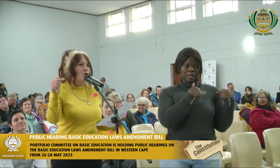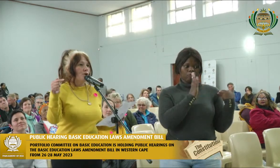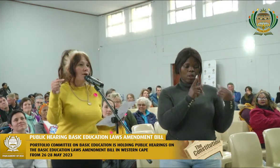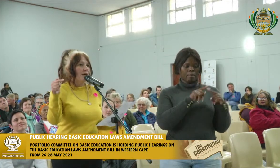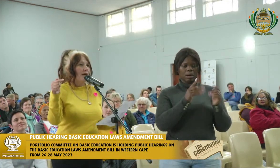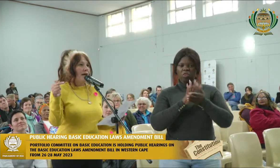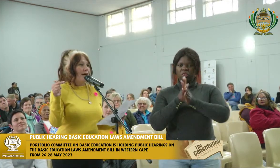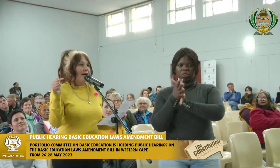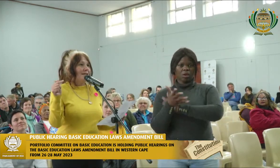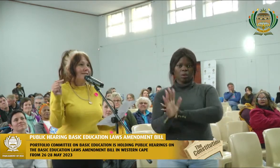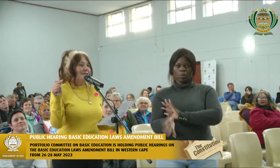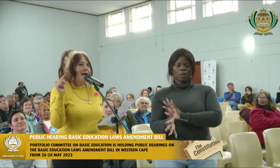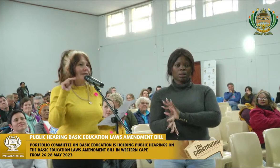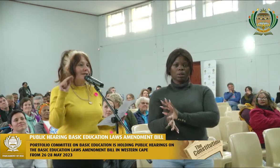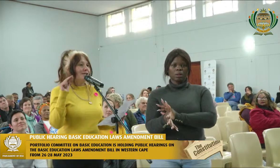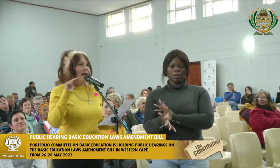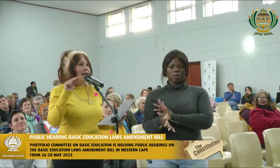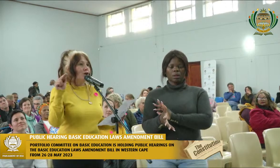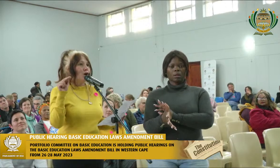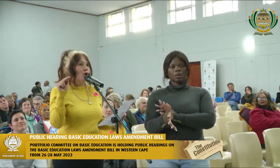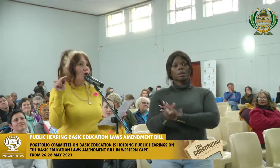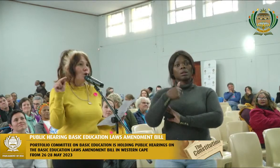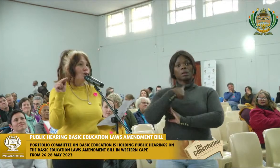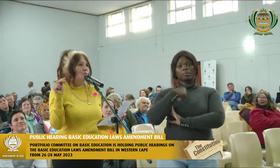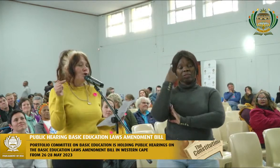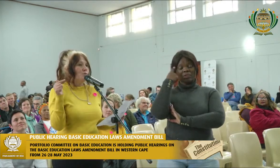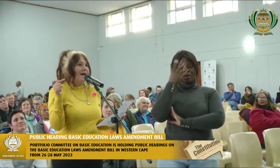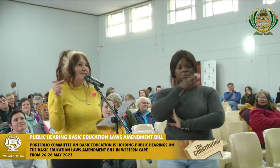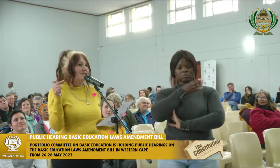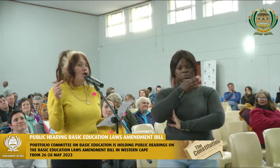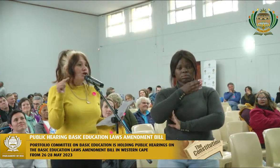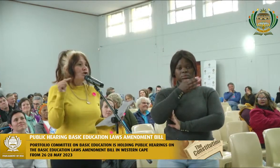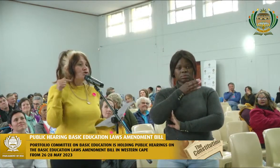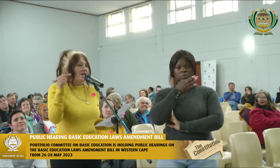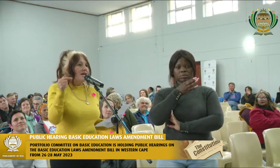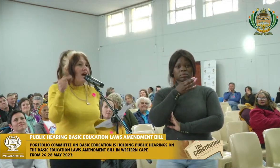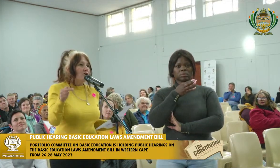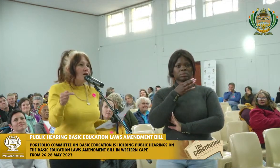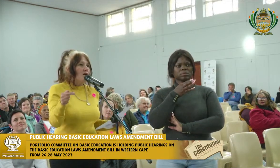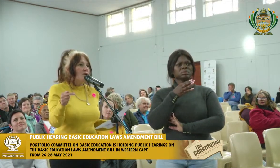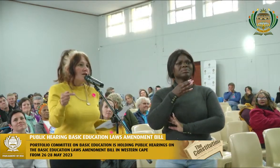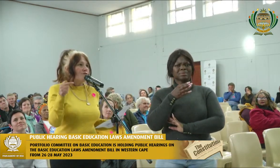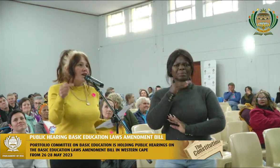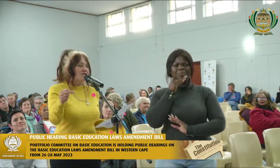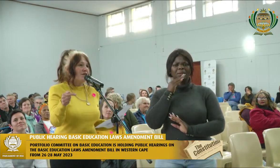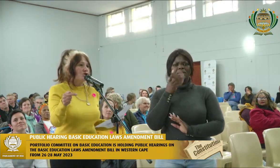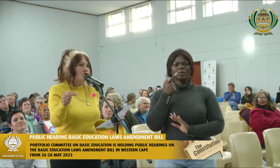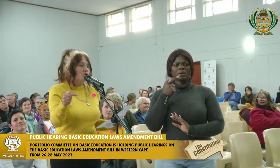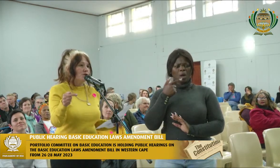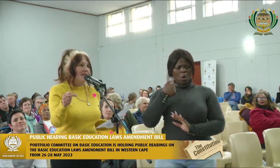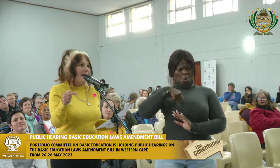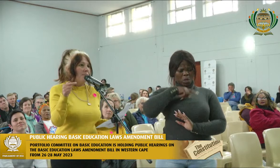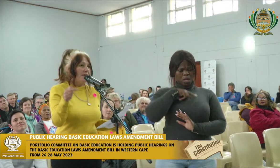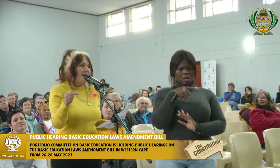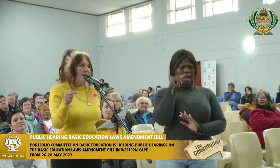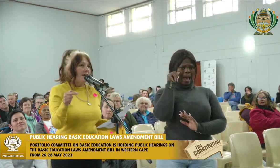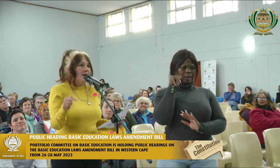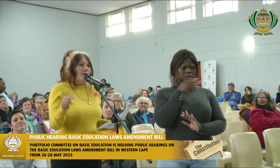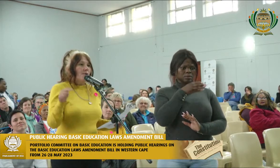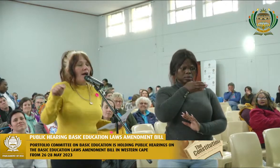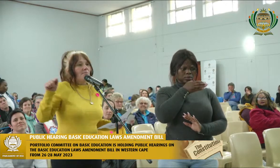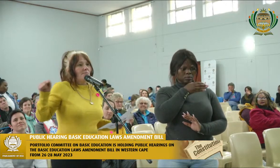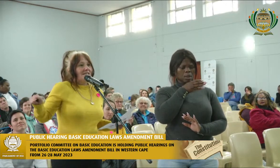its burn. And I think the alcohol clause, where you want to drink alcohol in front of our children and